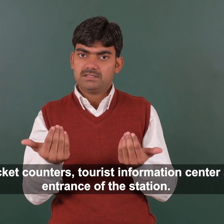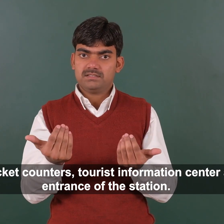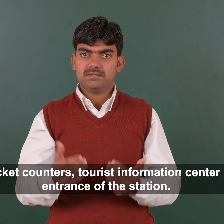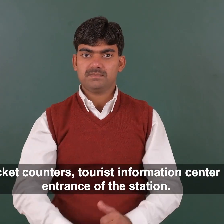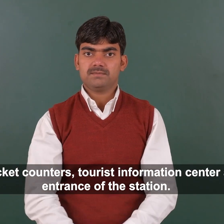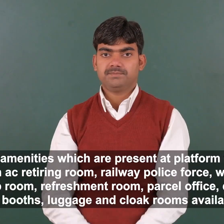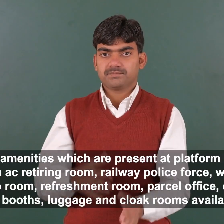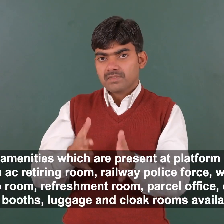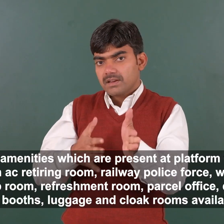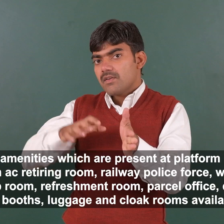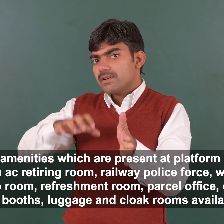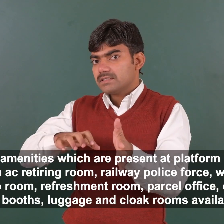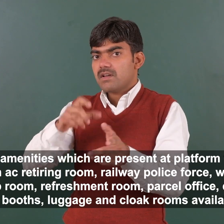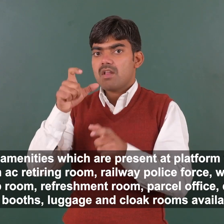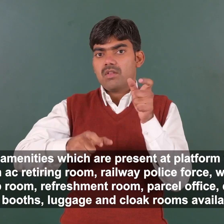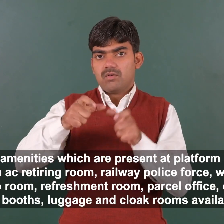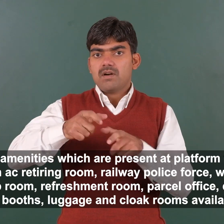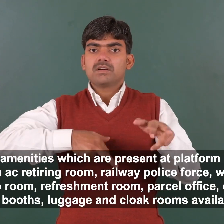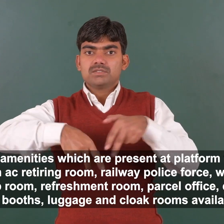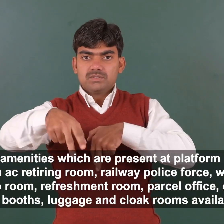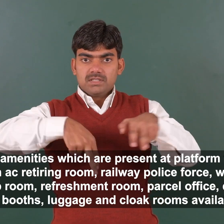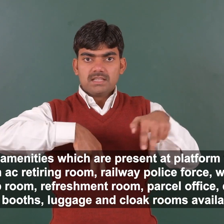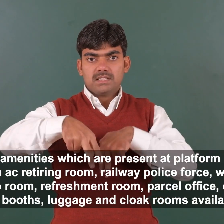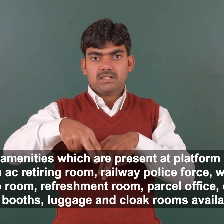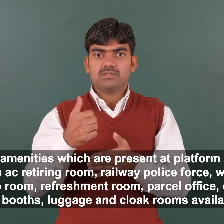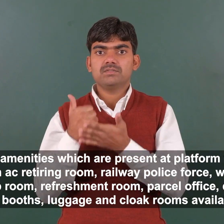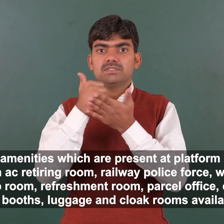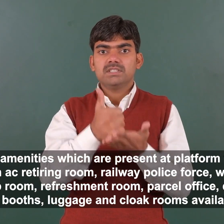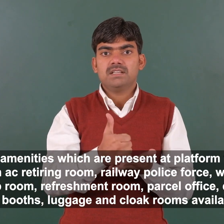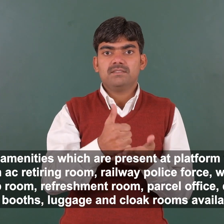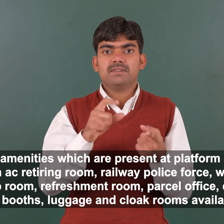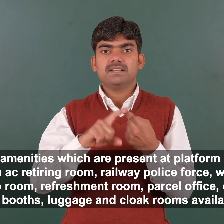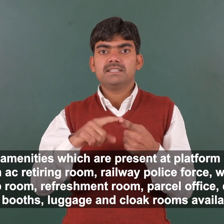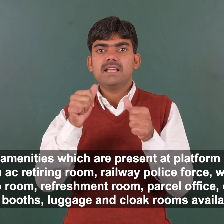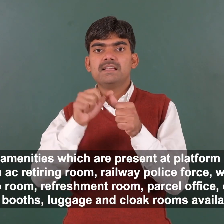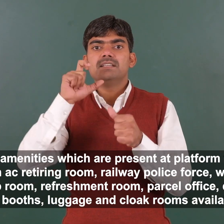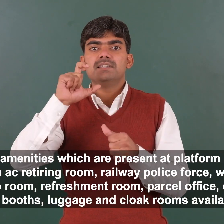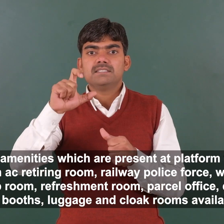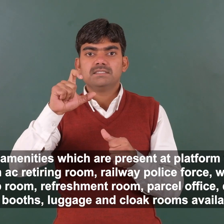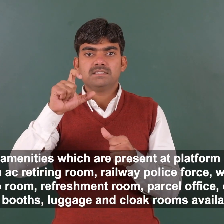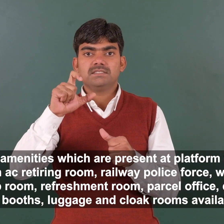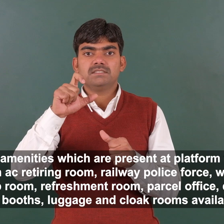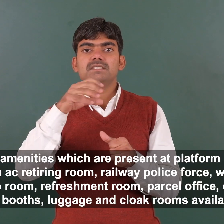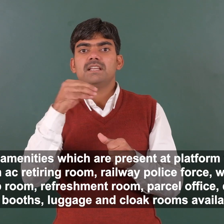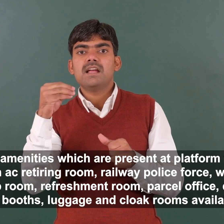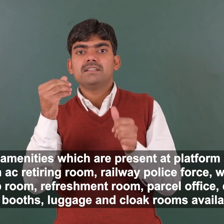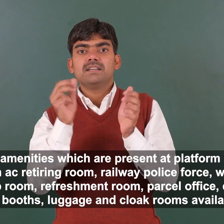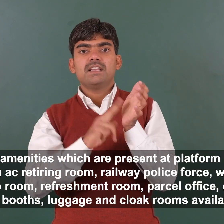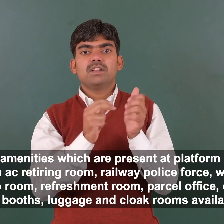station. Passenger amenities which are present at platform 1 are AC and